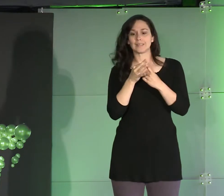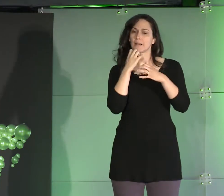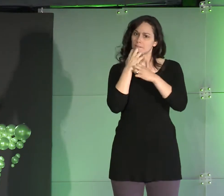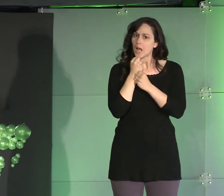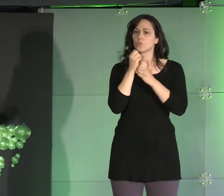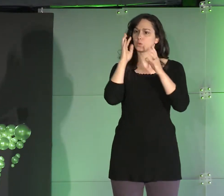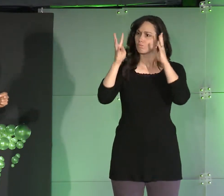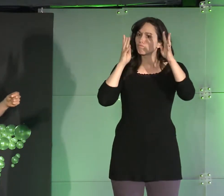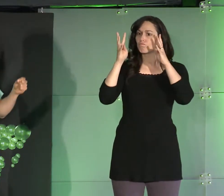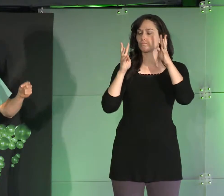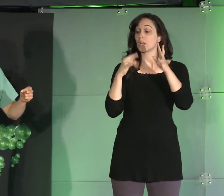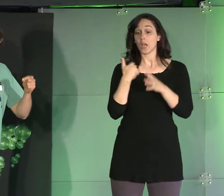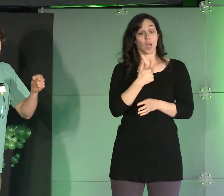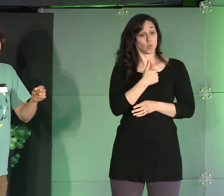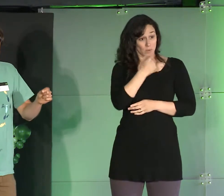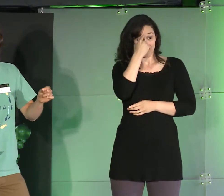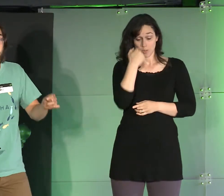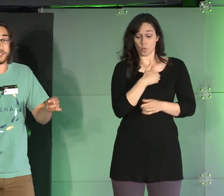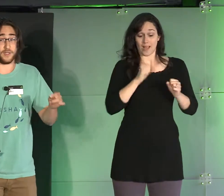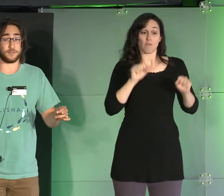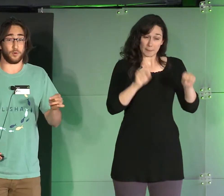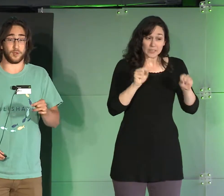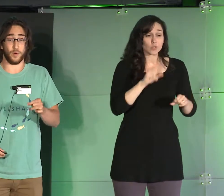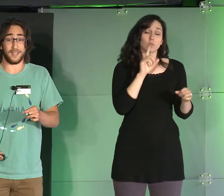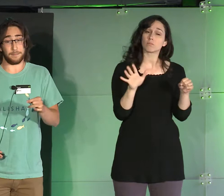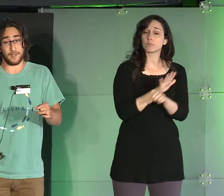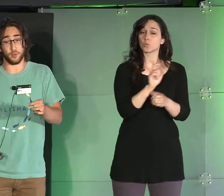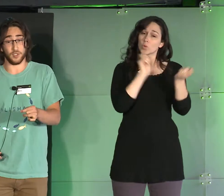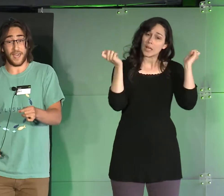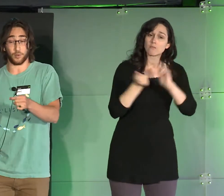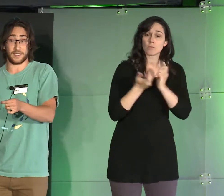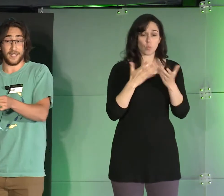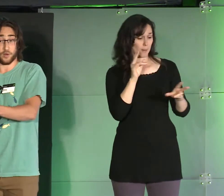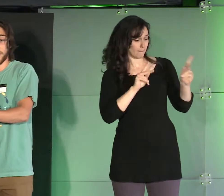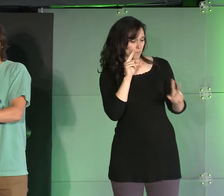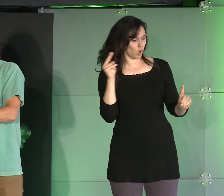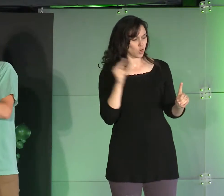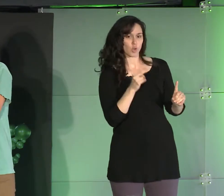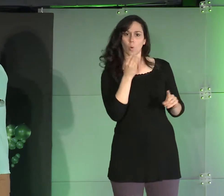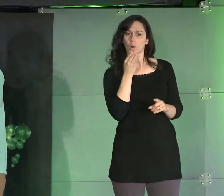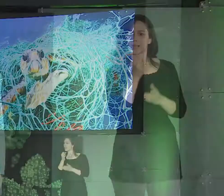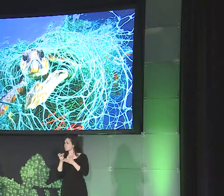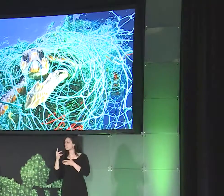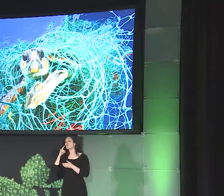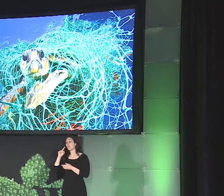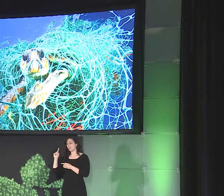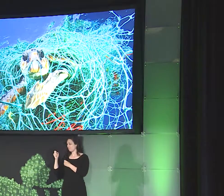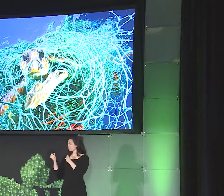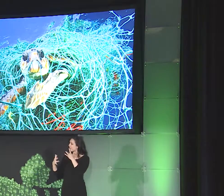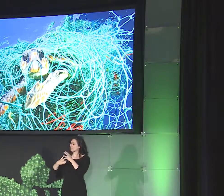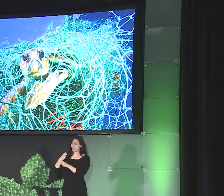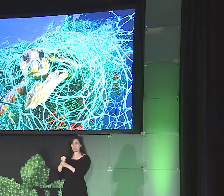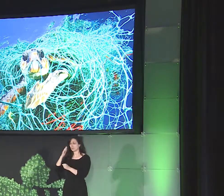creating. And we think that we have the potential to totally transform the way that people look at organic waste for decades to come,